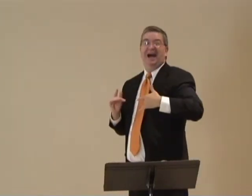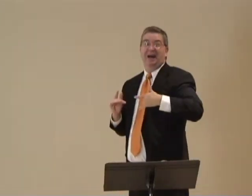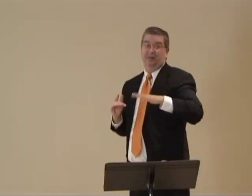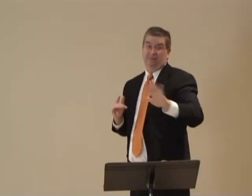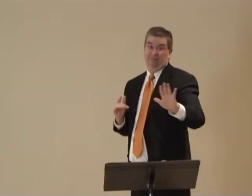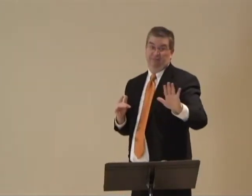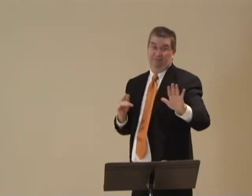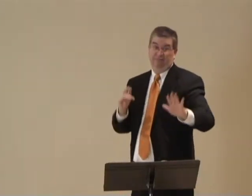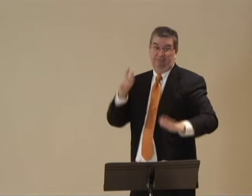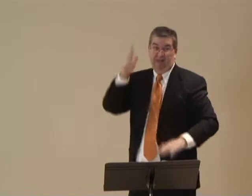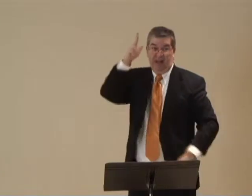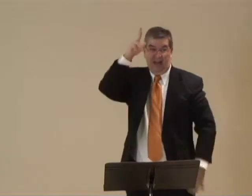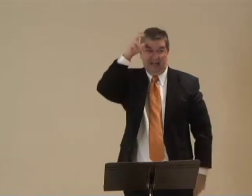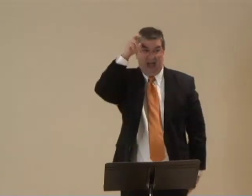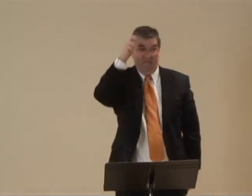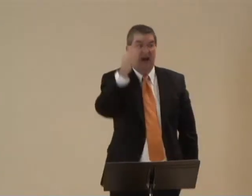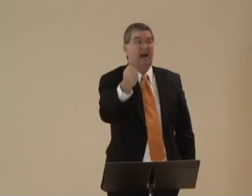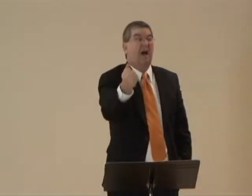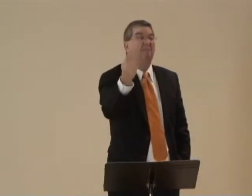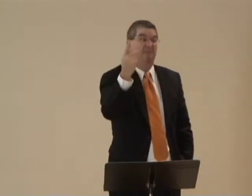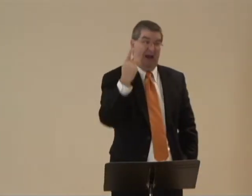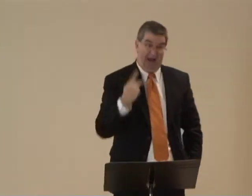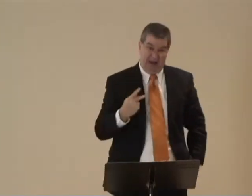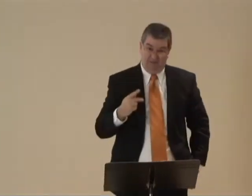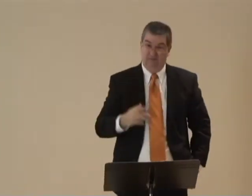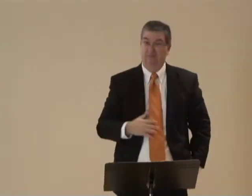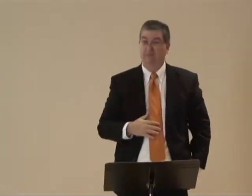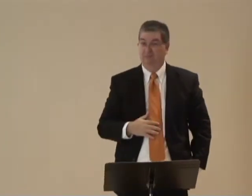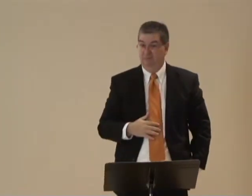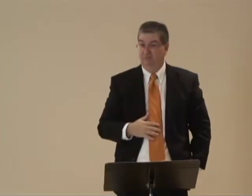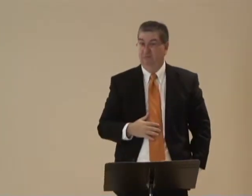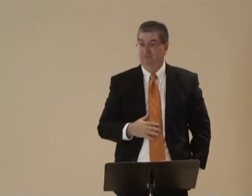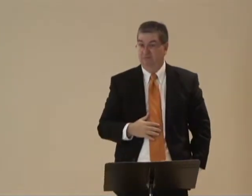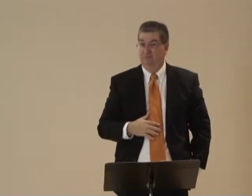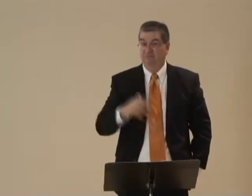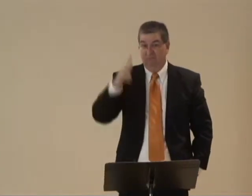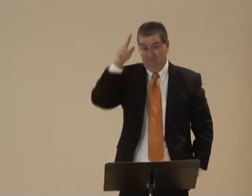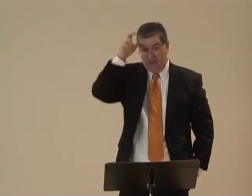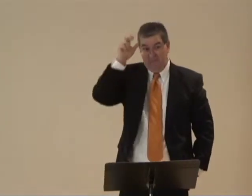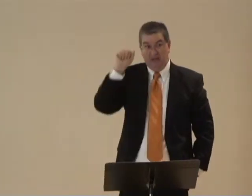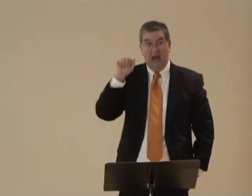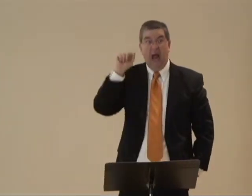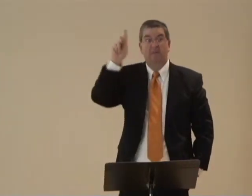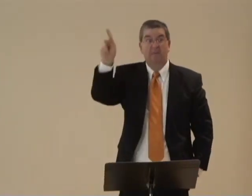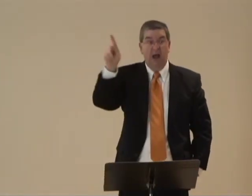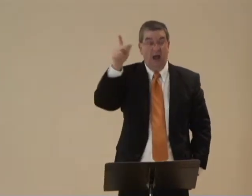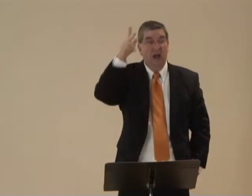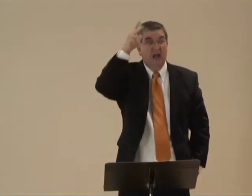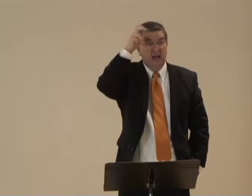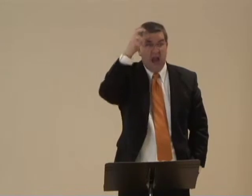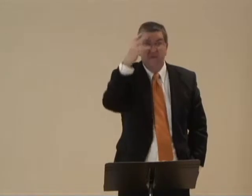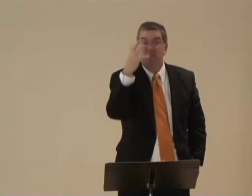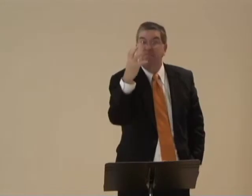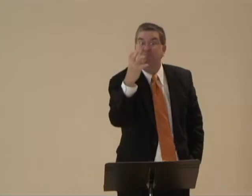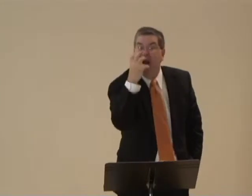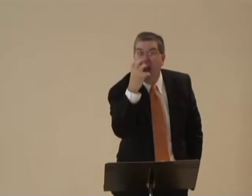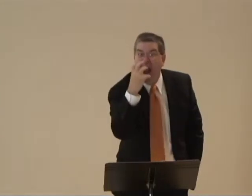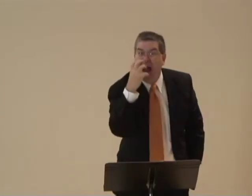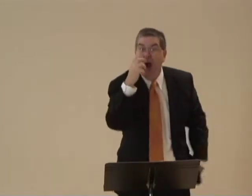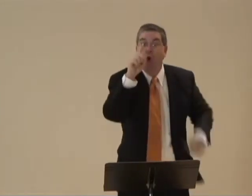when you turn to God, you have a new life. But I'm here to tell you, Satan will still come back because